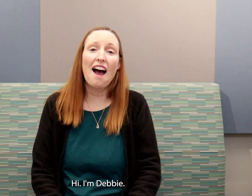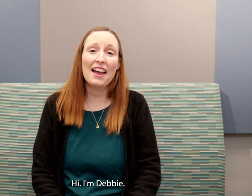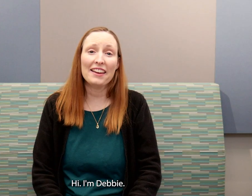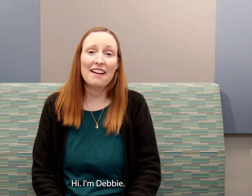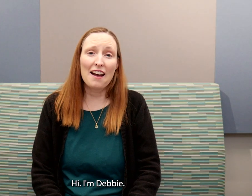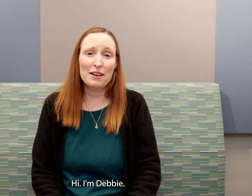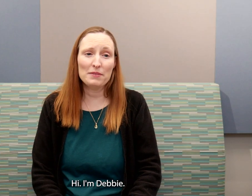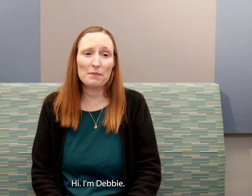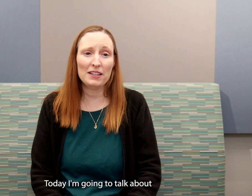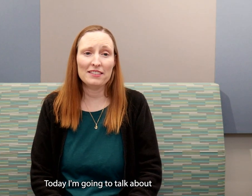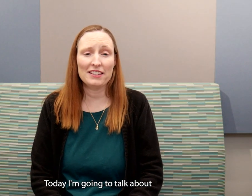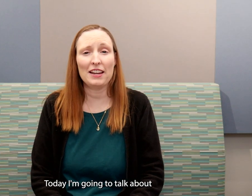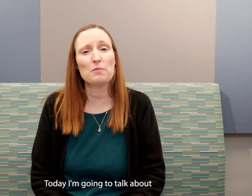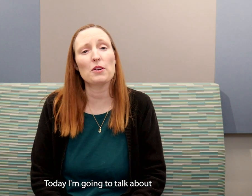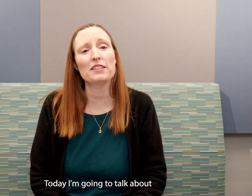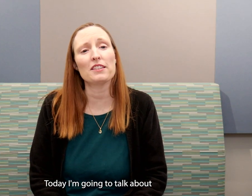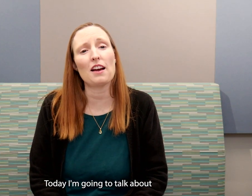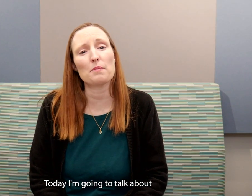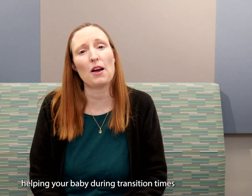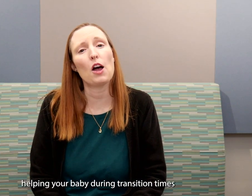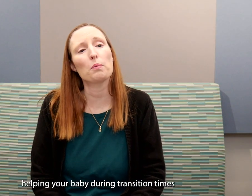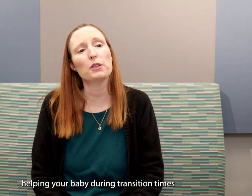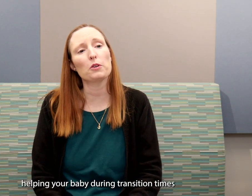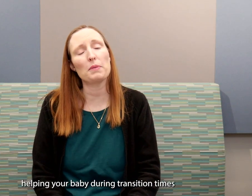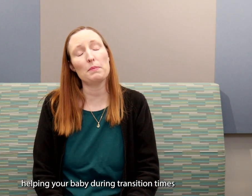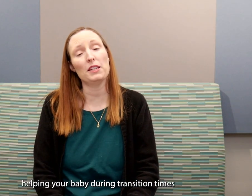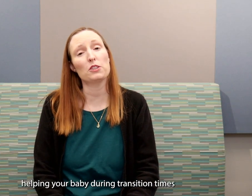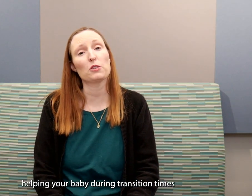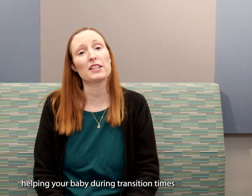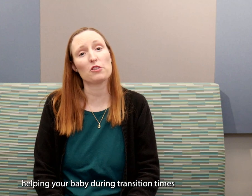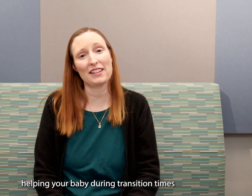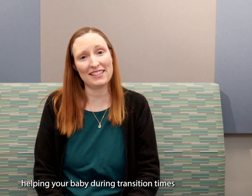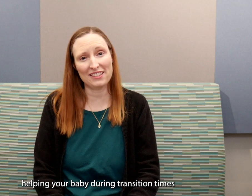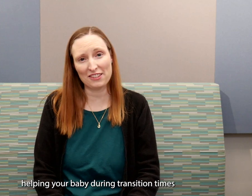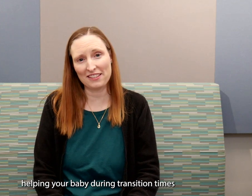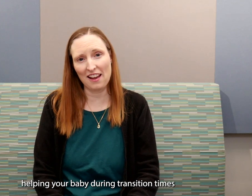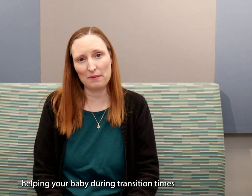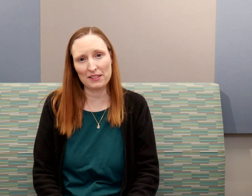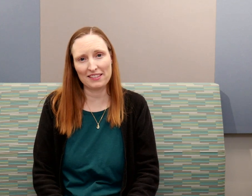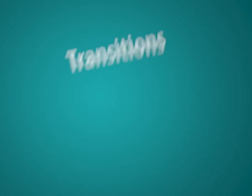Hi, I'm Debbie. Today I'm going to talk about helping your baby during transition times.